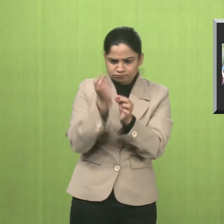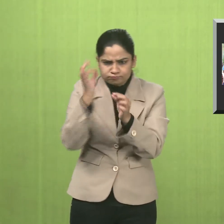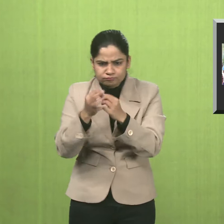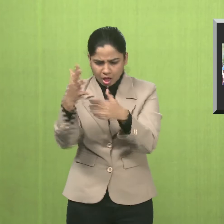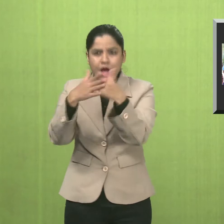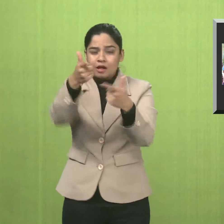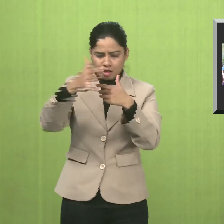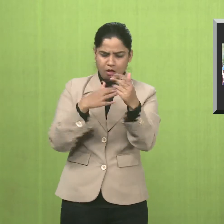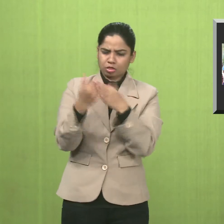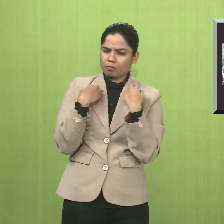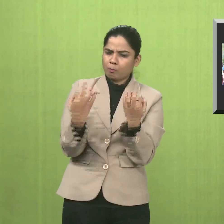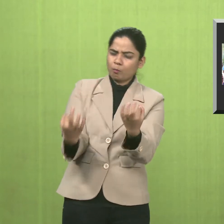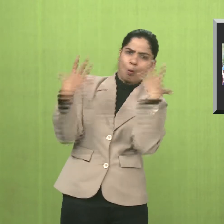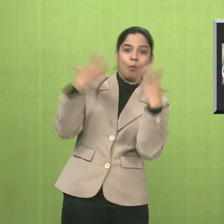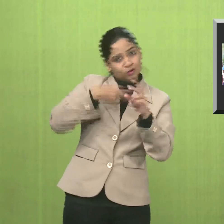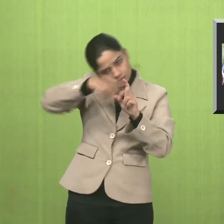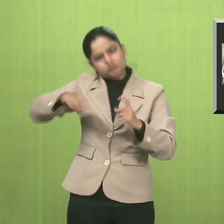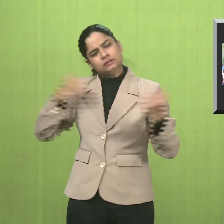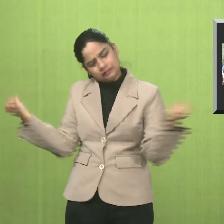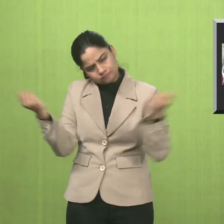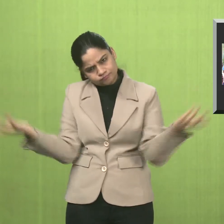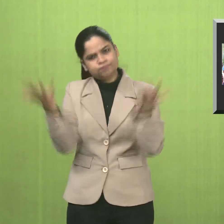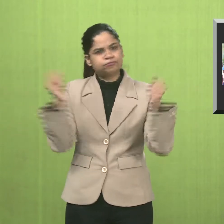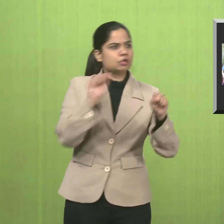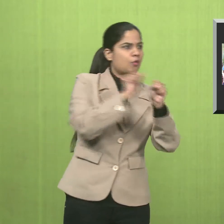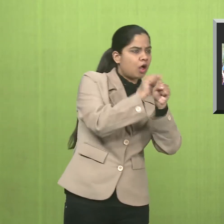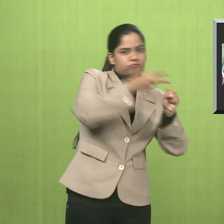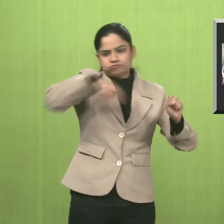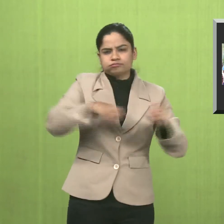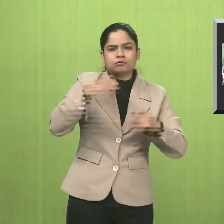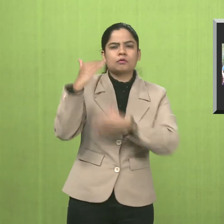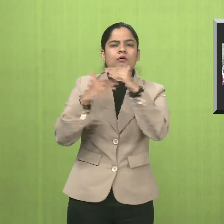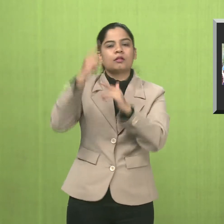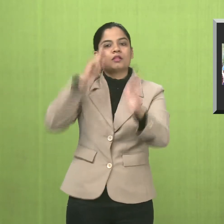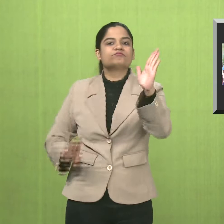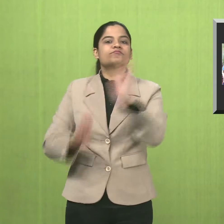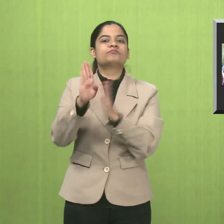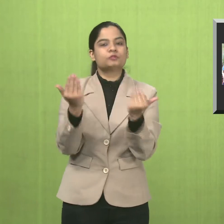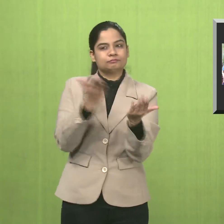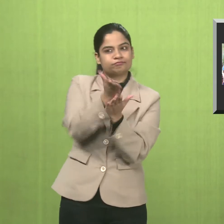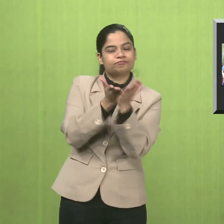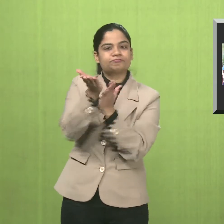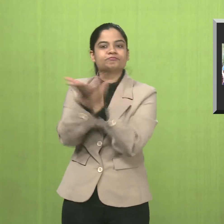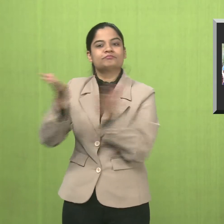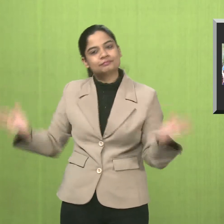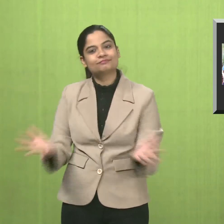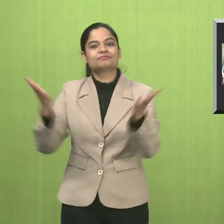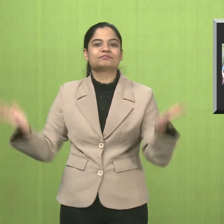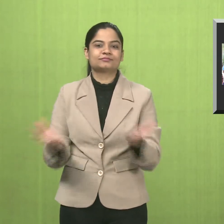can learn embroidery. If you feel that, they're good at embroidery, they should be encouraged to do that and different things like that.